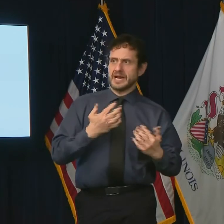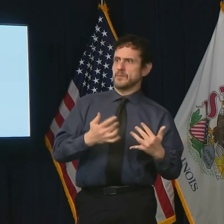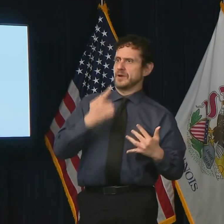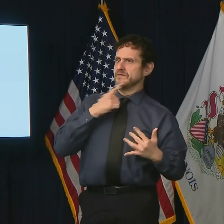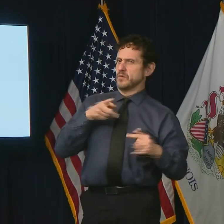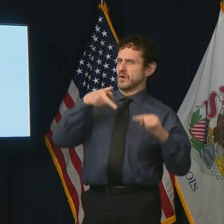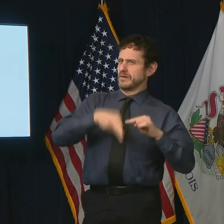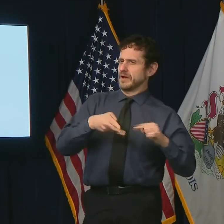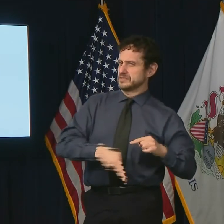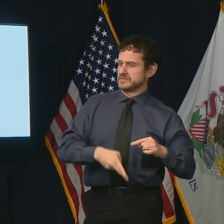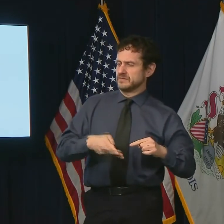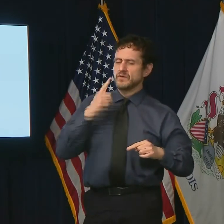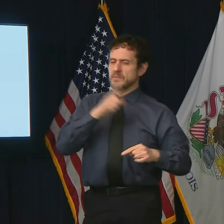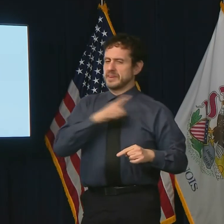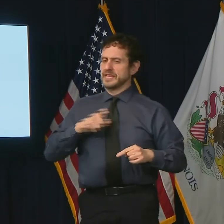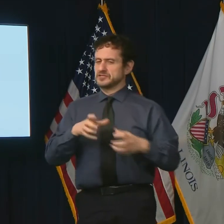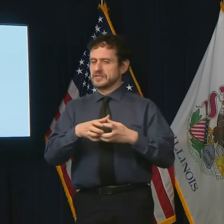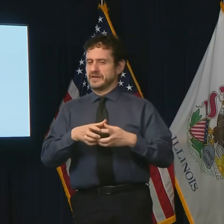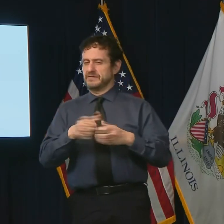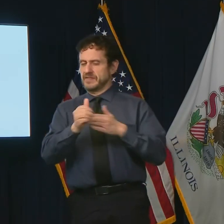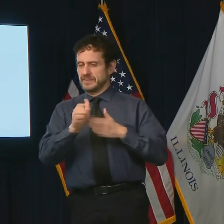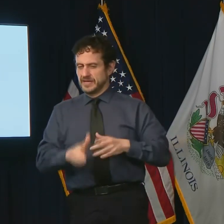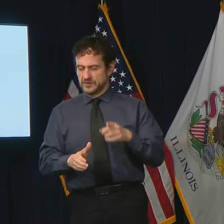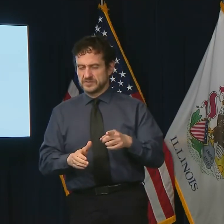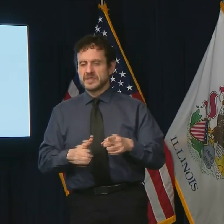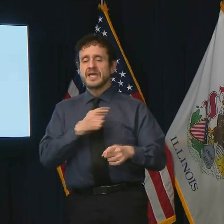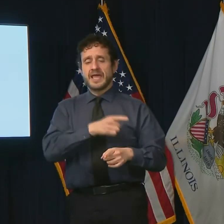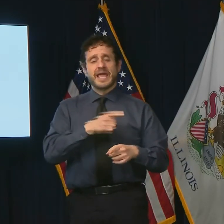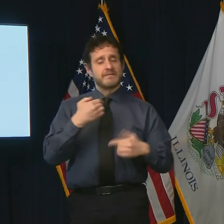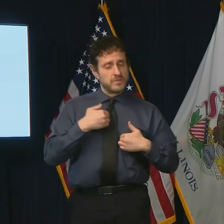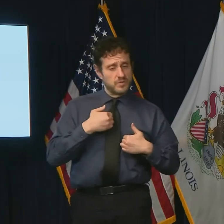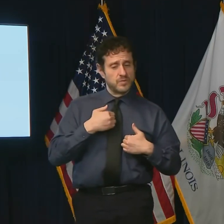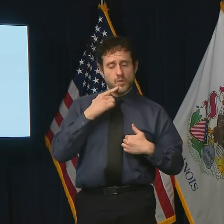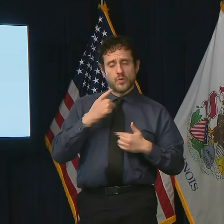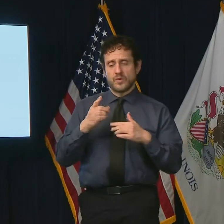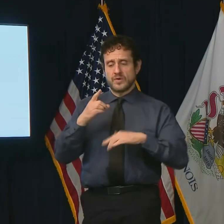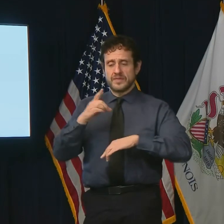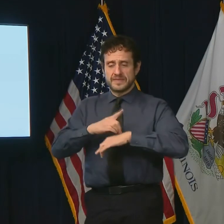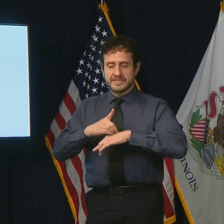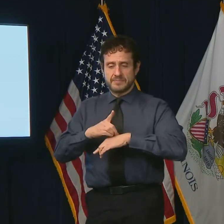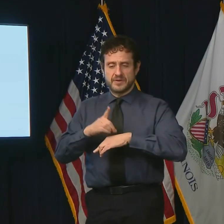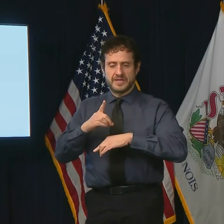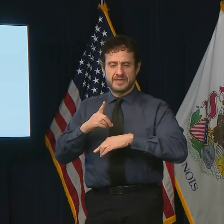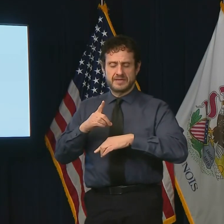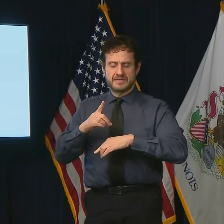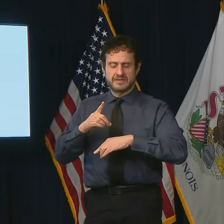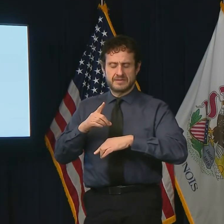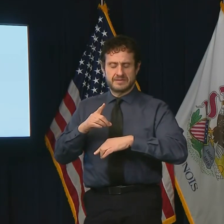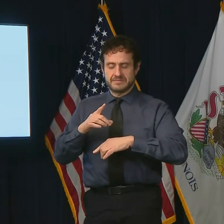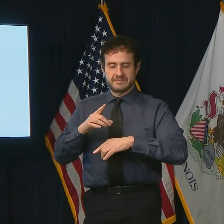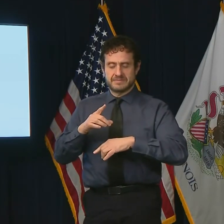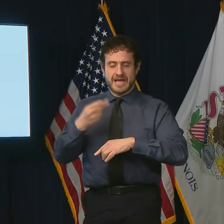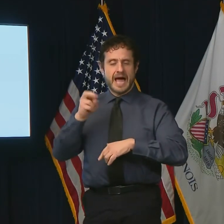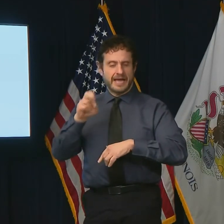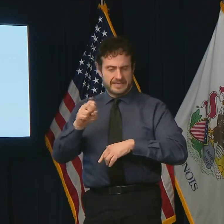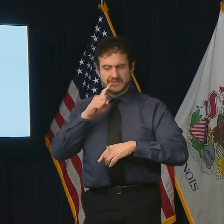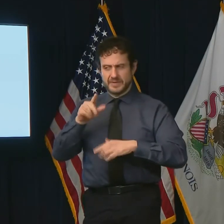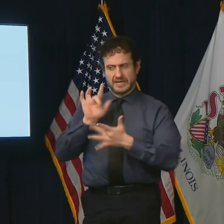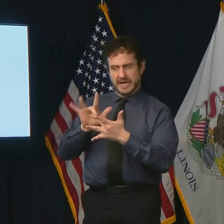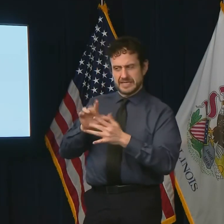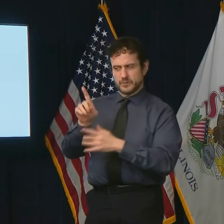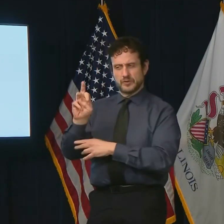cuts from legislative leaders. Have you or Gombe or Deputy Governor Hines been in touch with Durkin since yesterday's letter? Not since